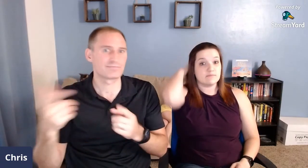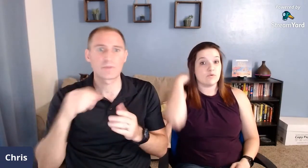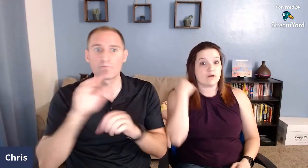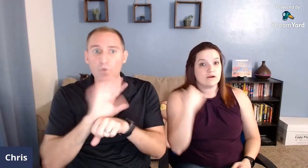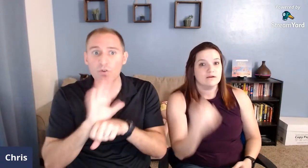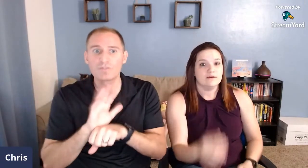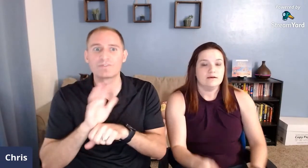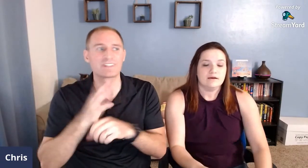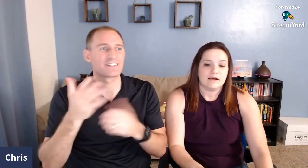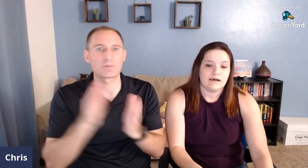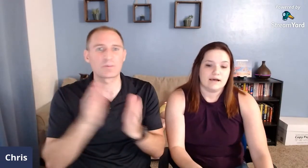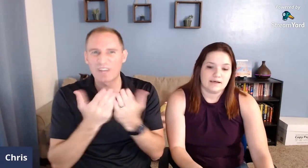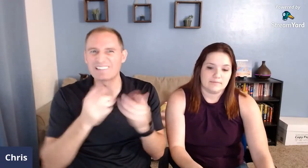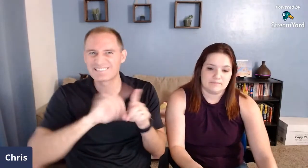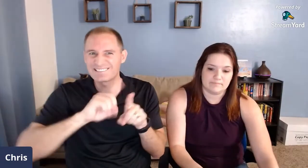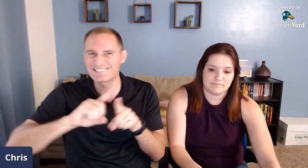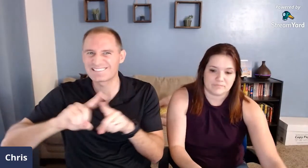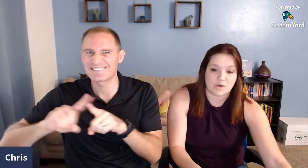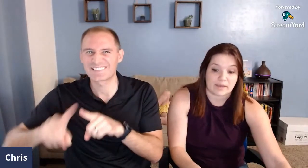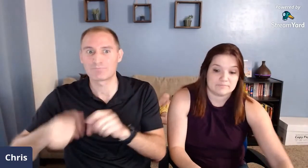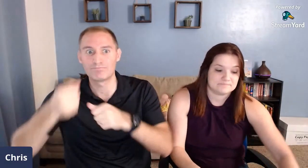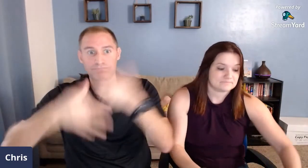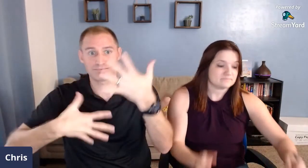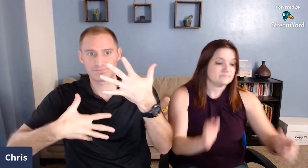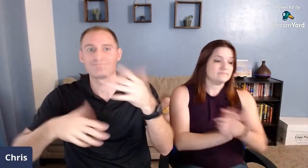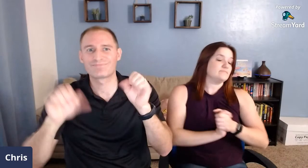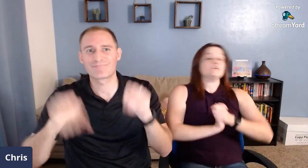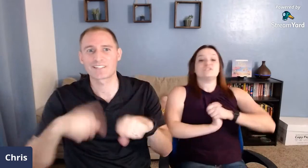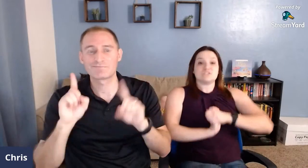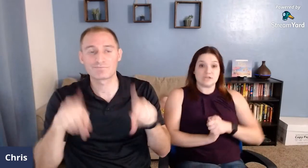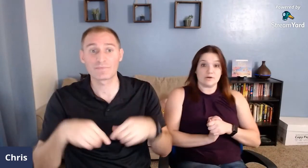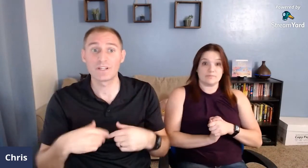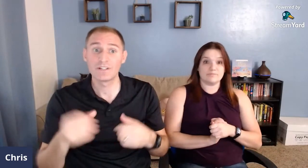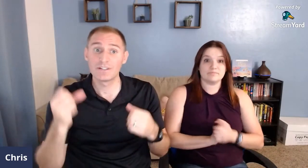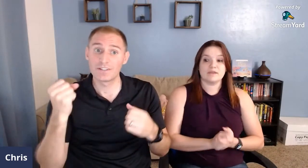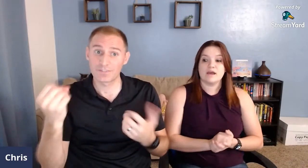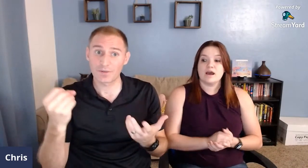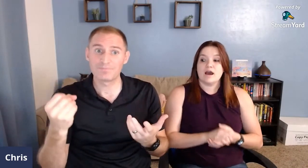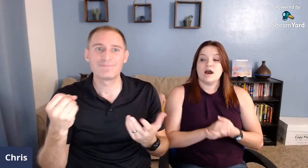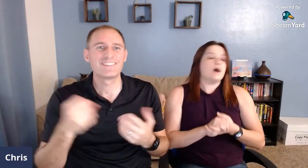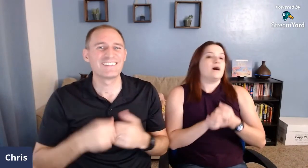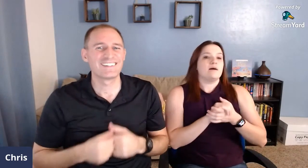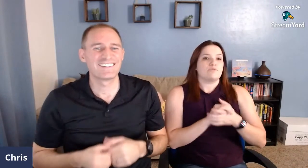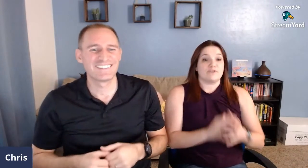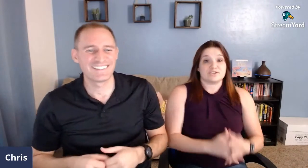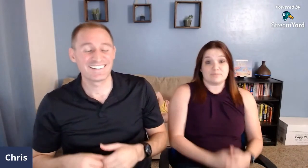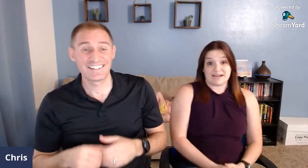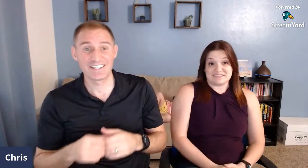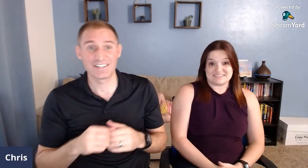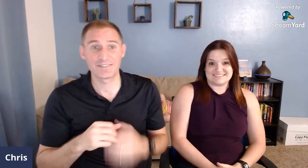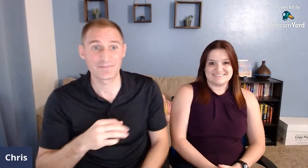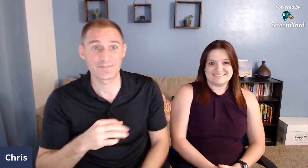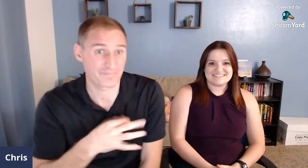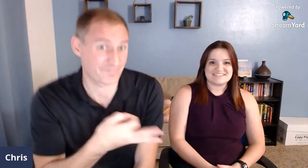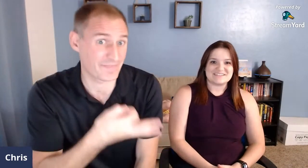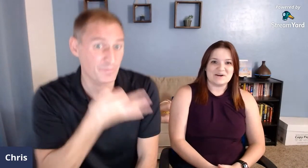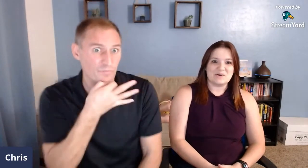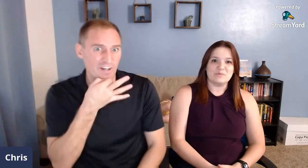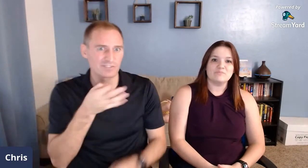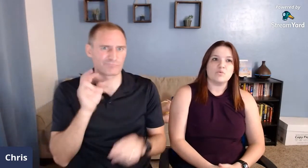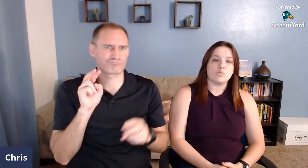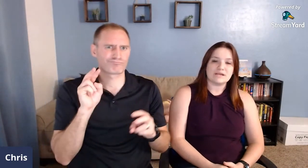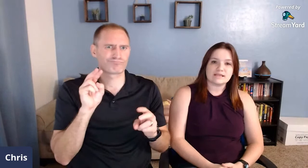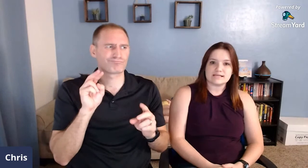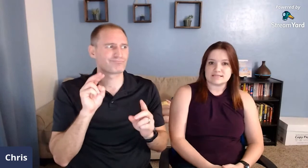about anything more. Okay. So, professional bias.